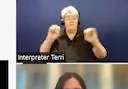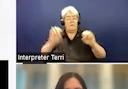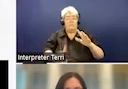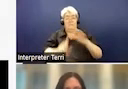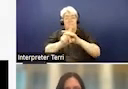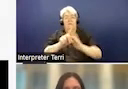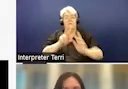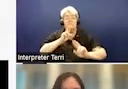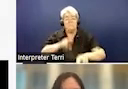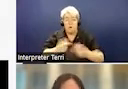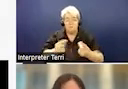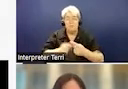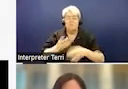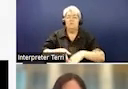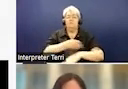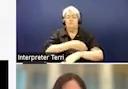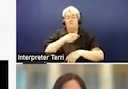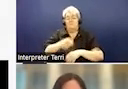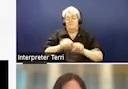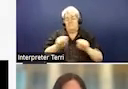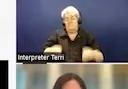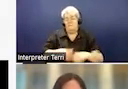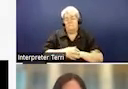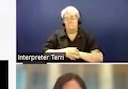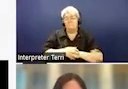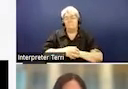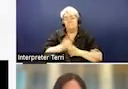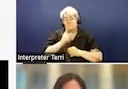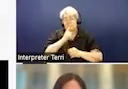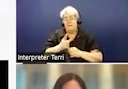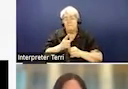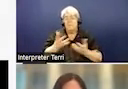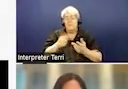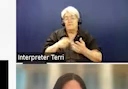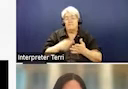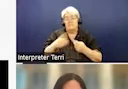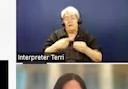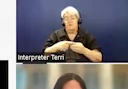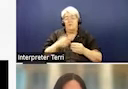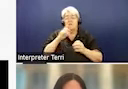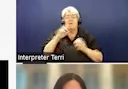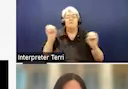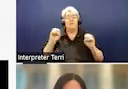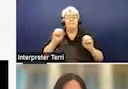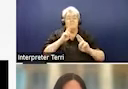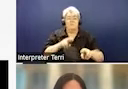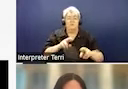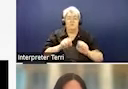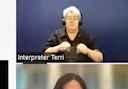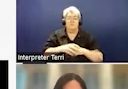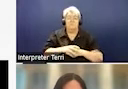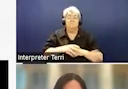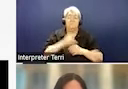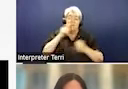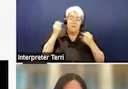how they can improve that system. That's really what CIT is about, the crisis response system. Now, a lot of people